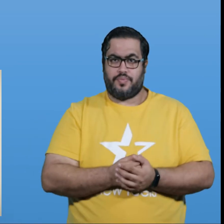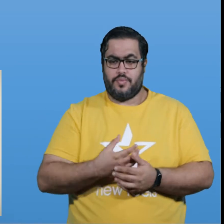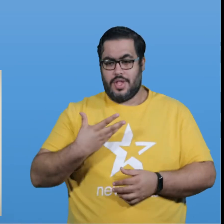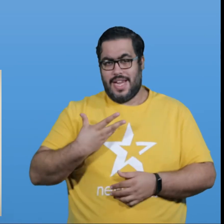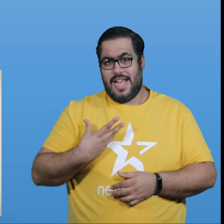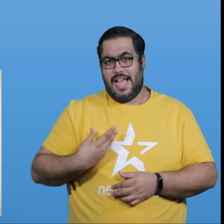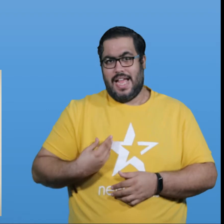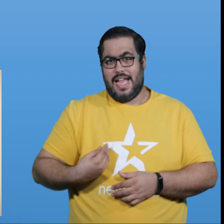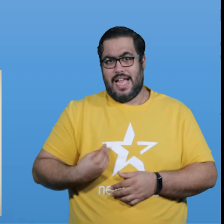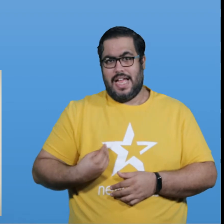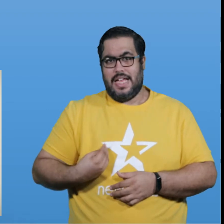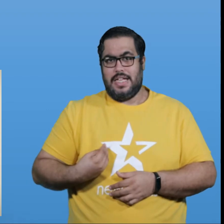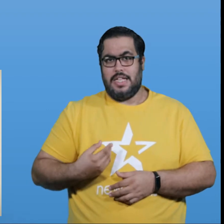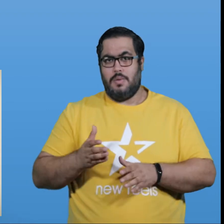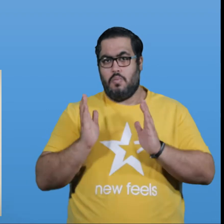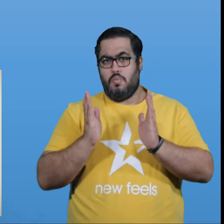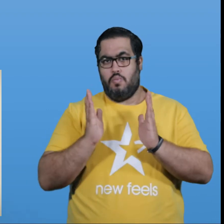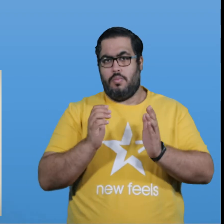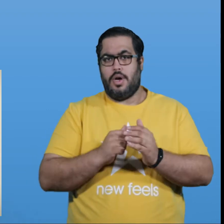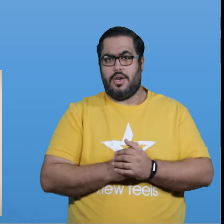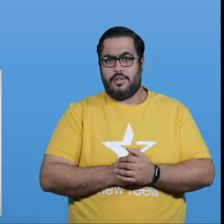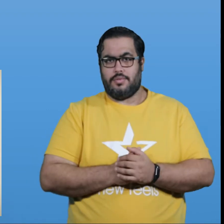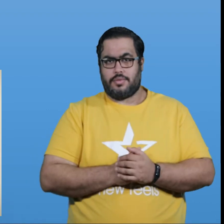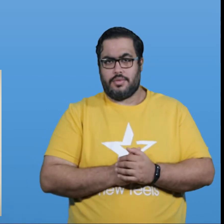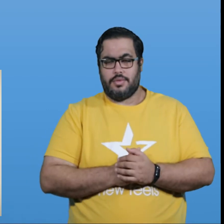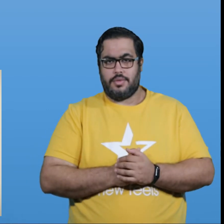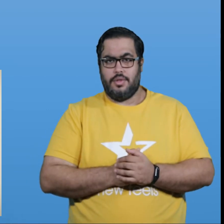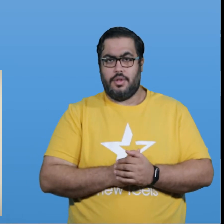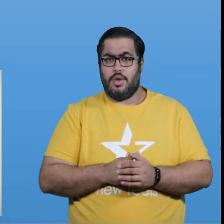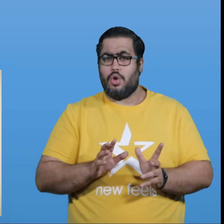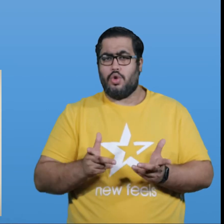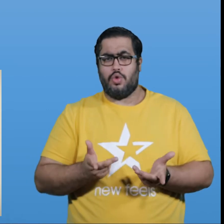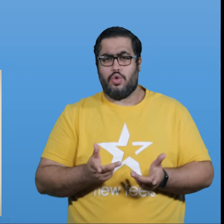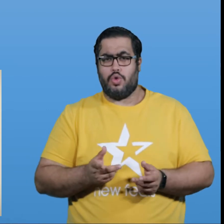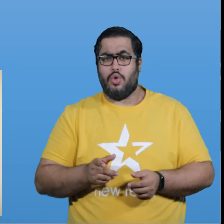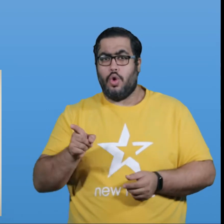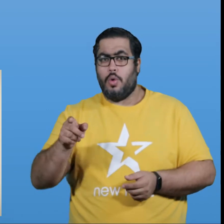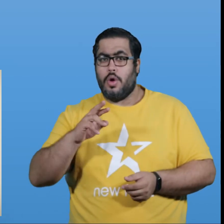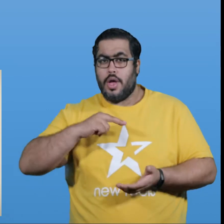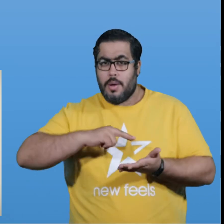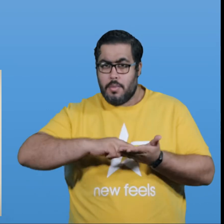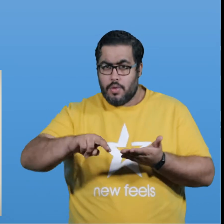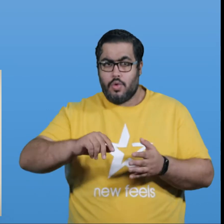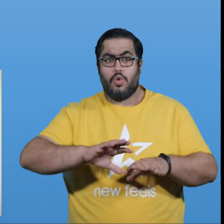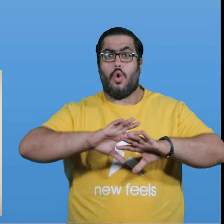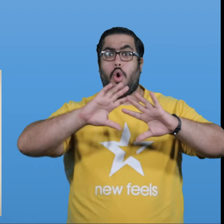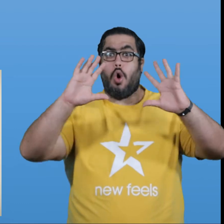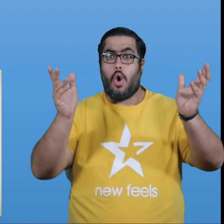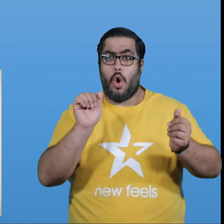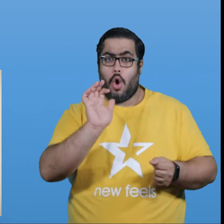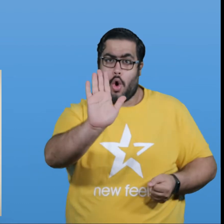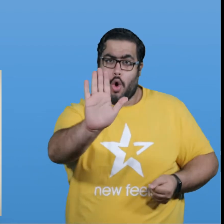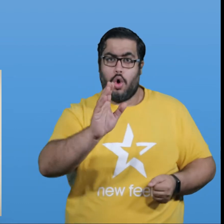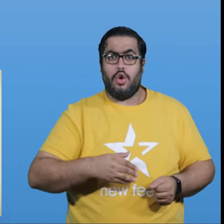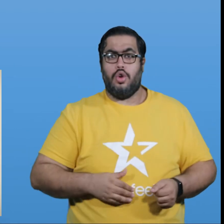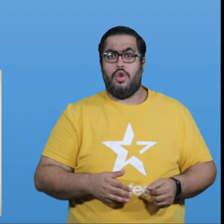a vocabulary item here that we got used to hearing, right? We've listened to this word in the previous episode when it comes to